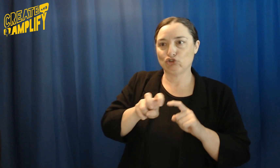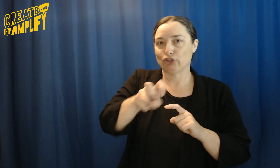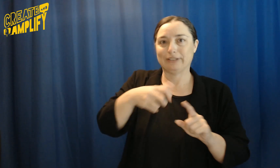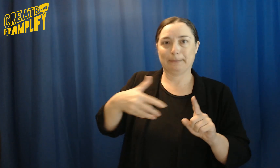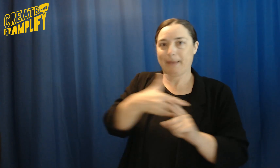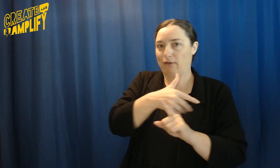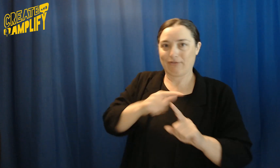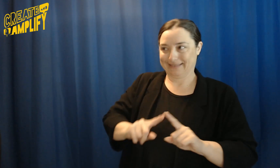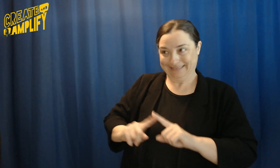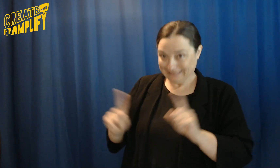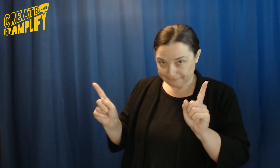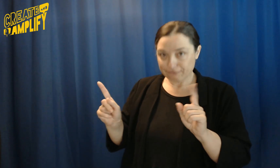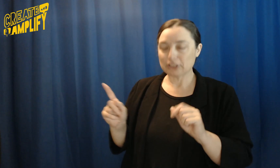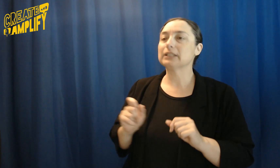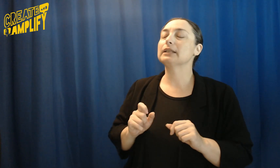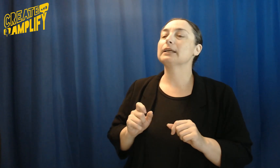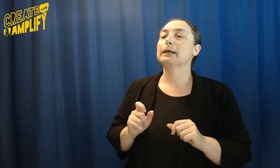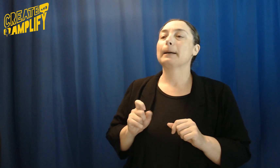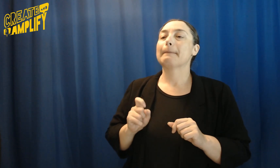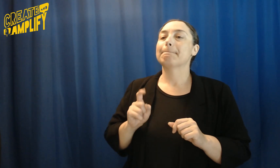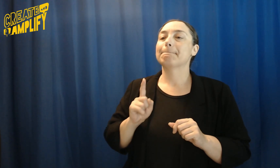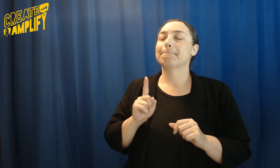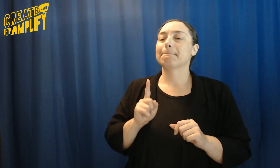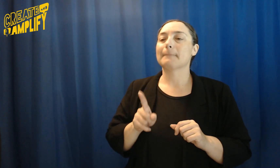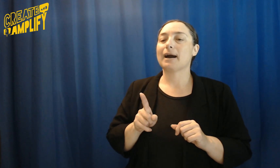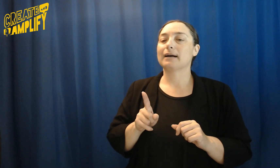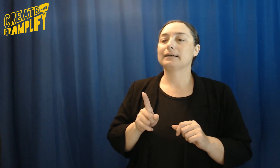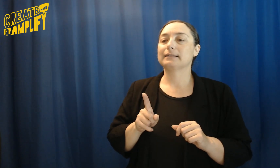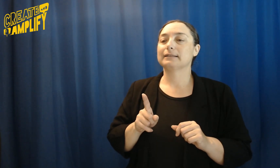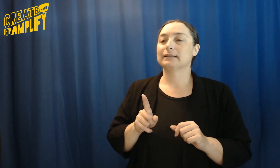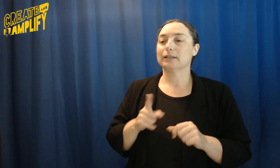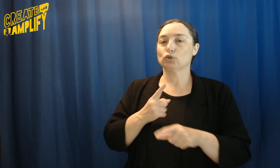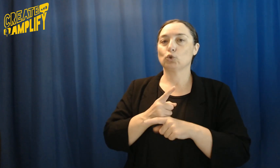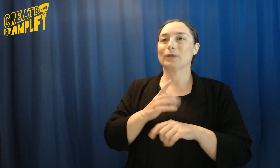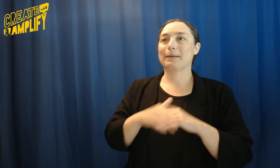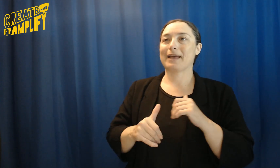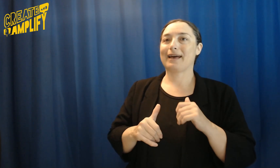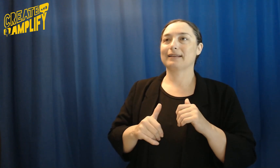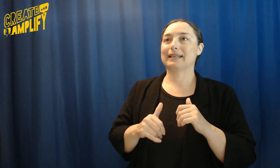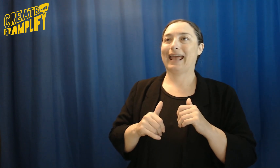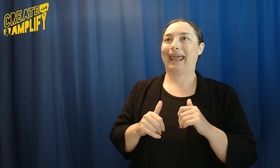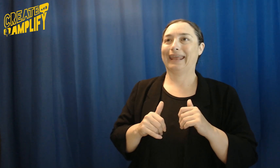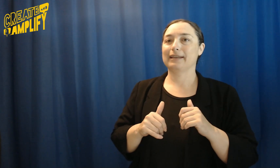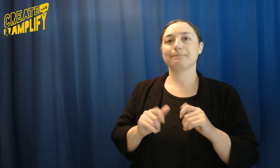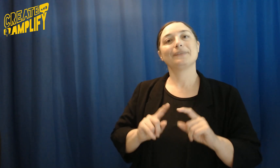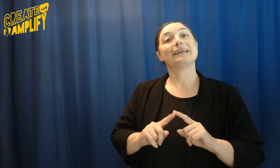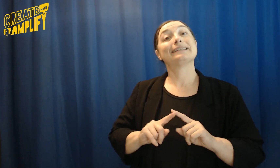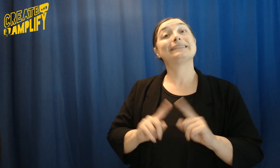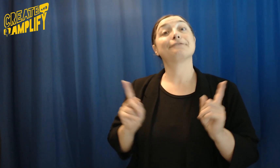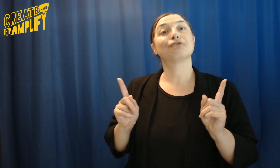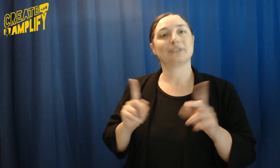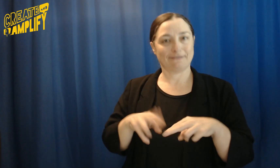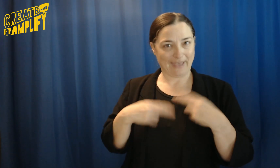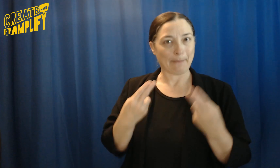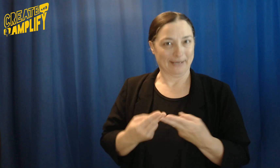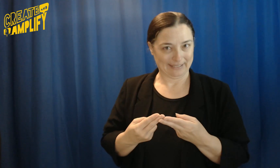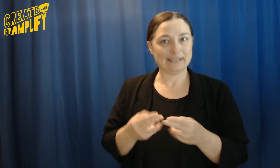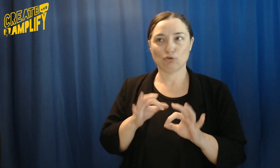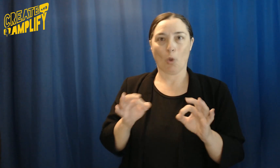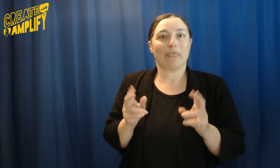any story that's talking about one that differs from the norm, a family that differs from the norm, is helpful. Can you tell me how